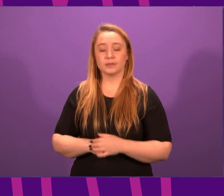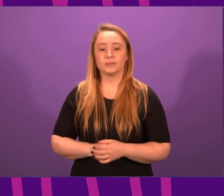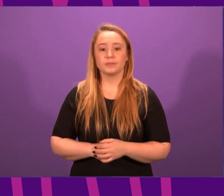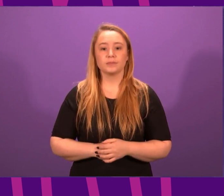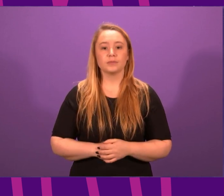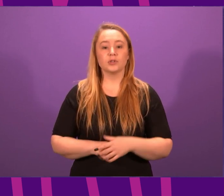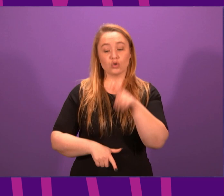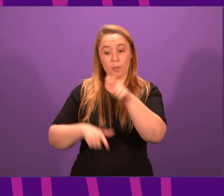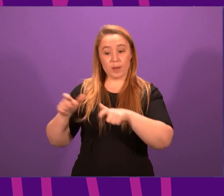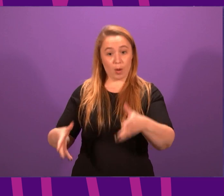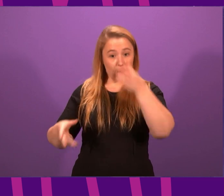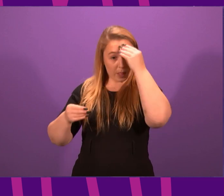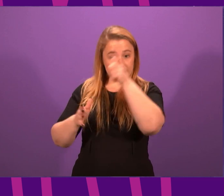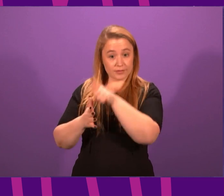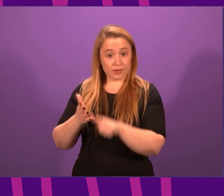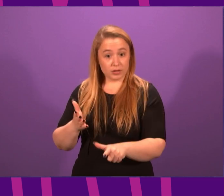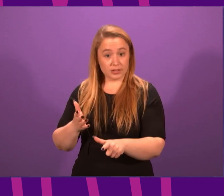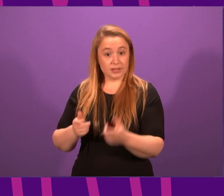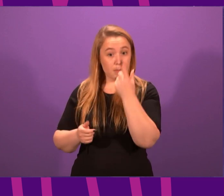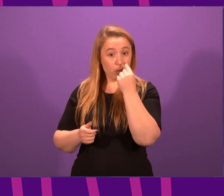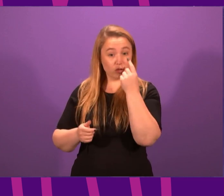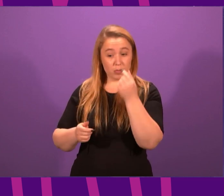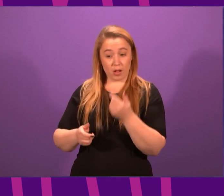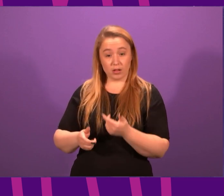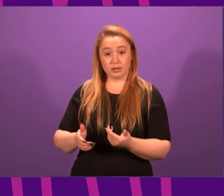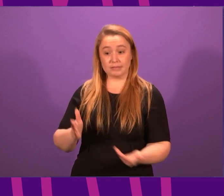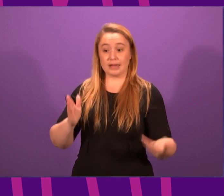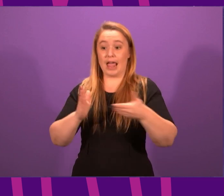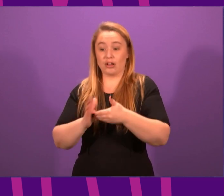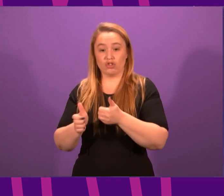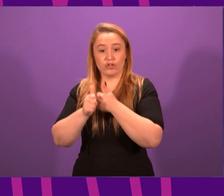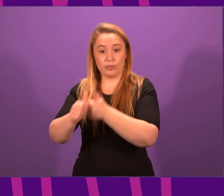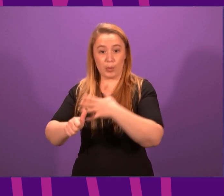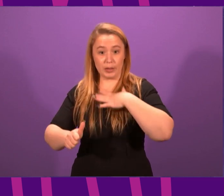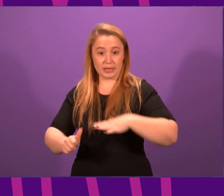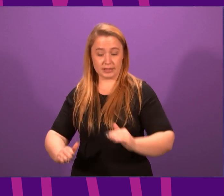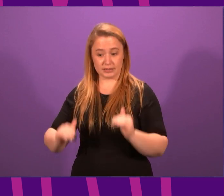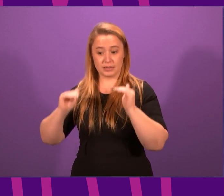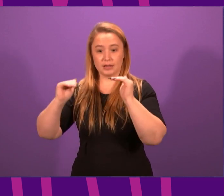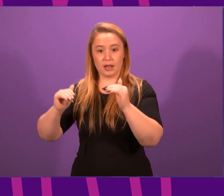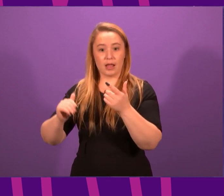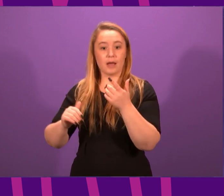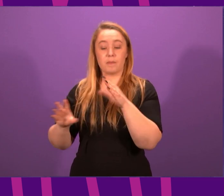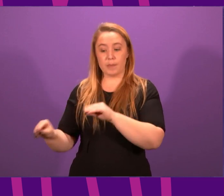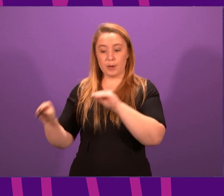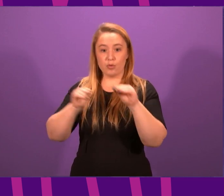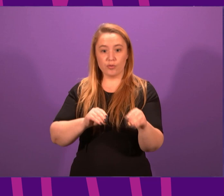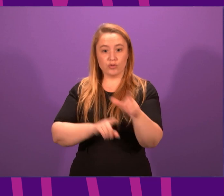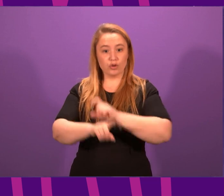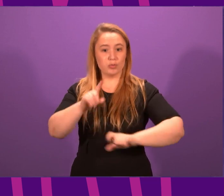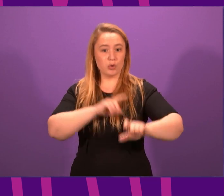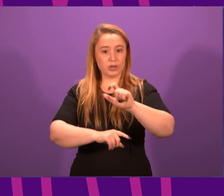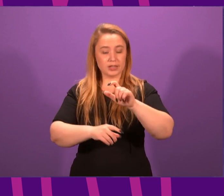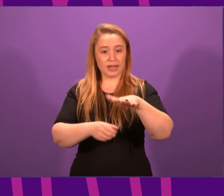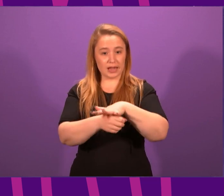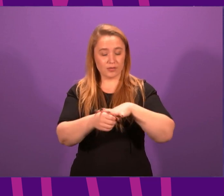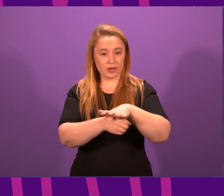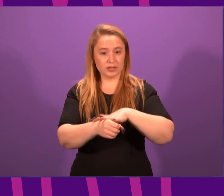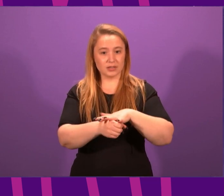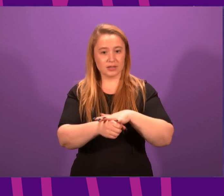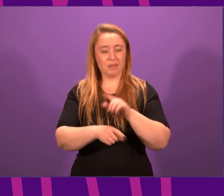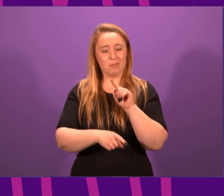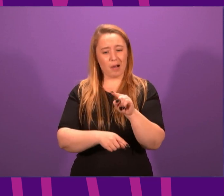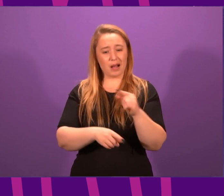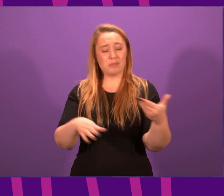learning disabilities, including those with very high support needs, have been moved into community settings. But in practical terms,